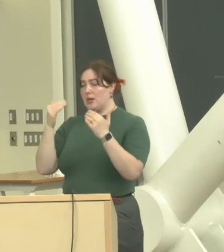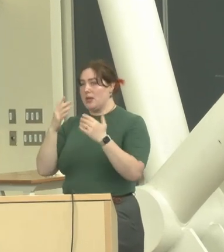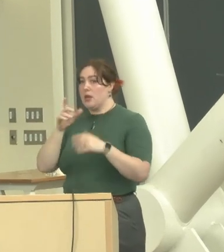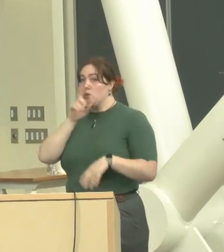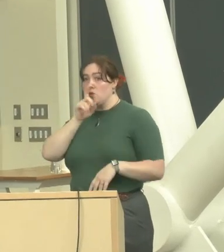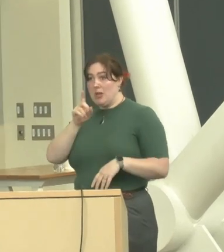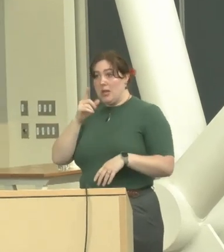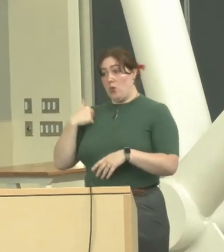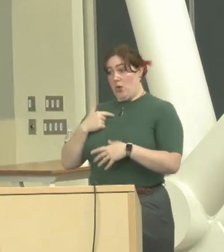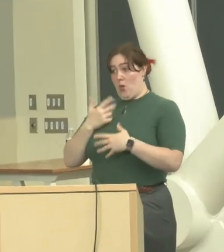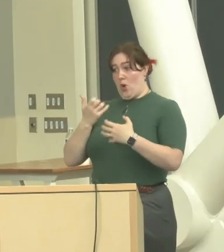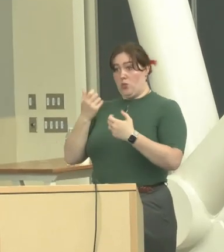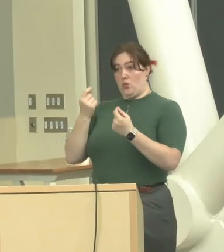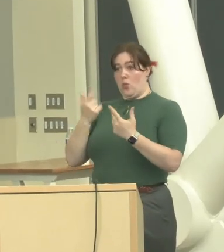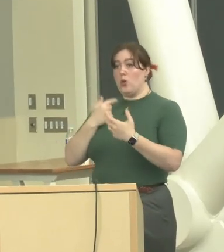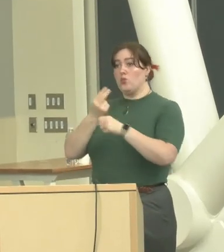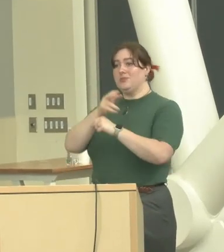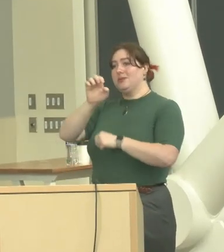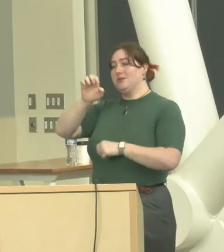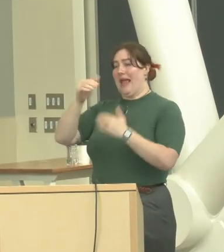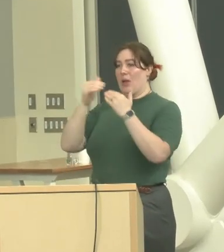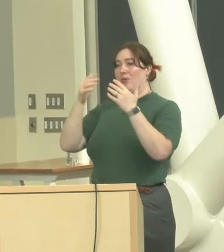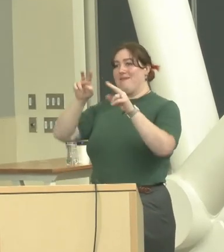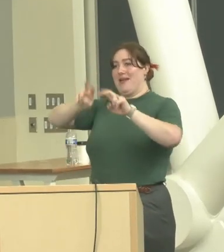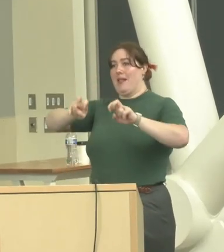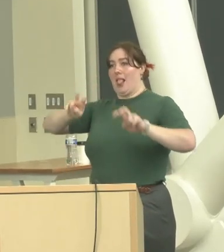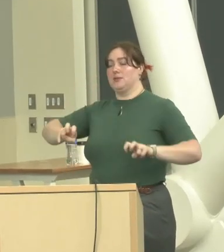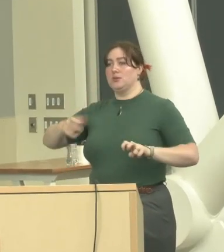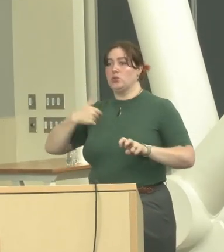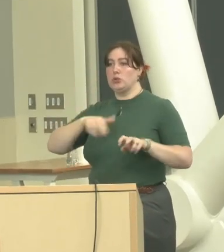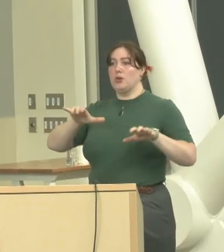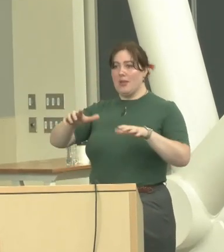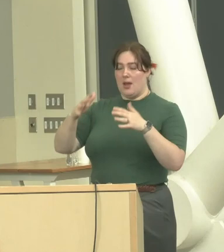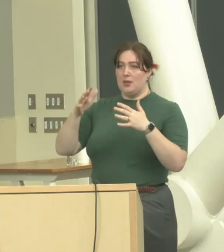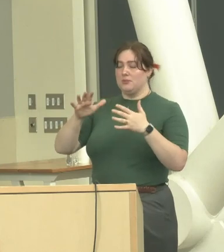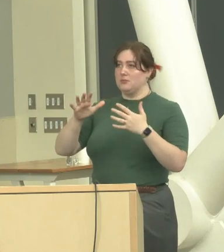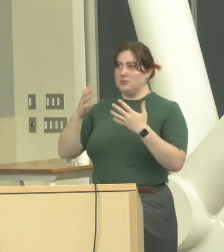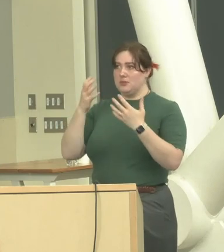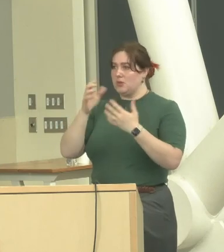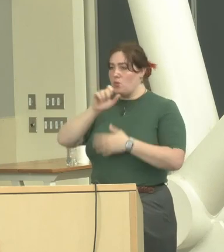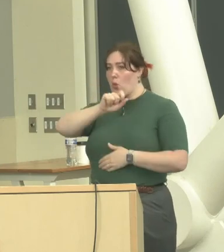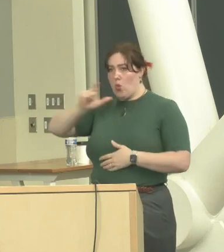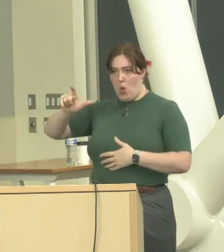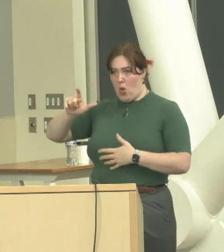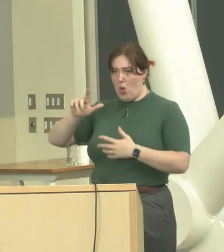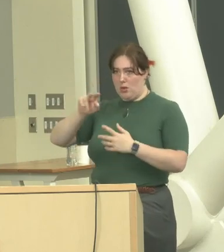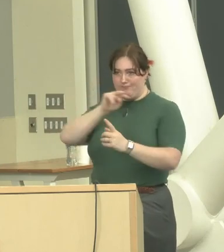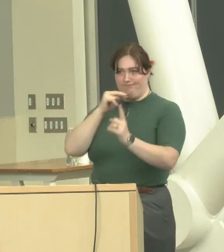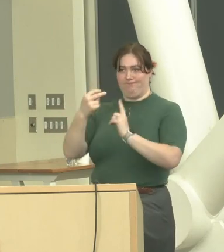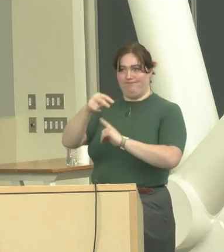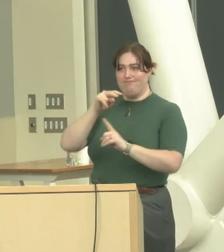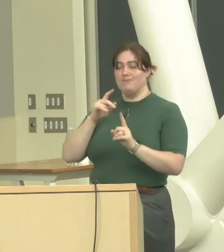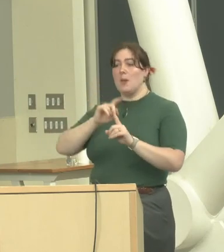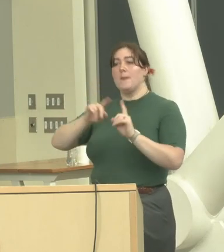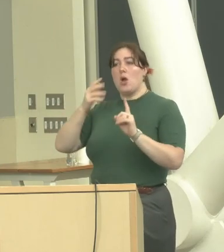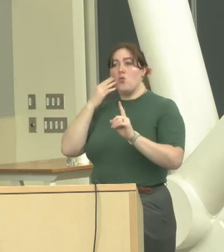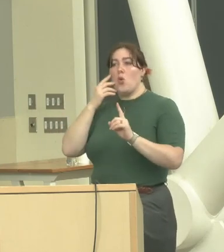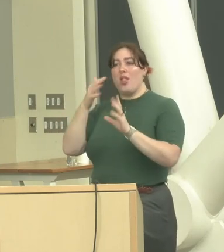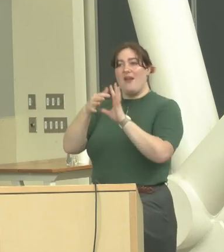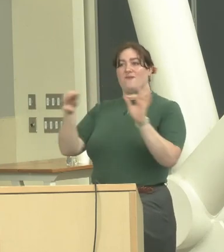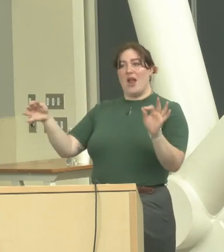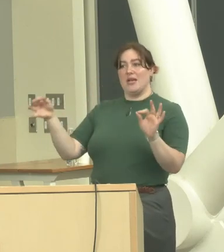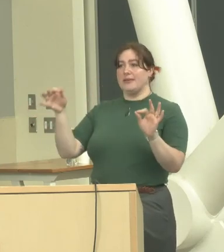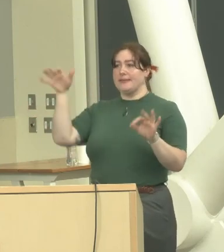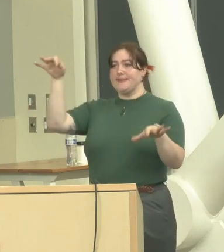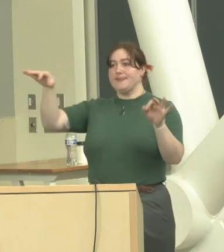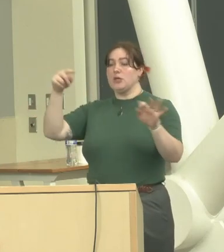equity analysis. And as I mentioned earlier, we're doing that across the board. But I know that there's a phrase that's being thrown around a lot